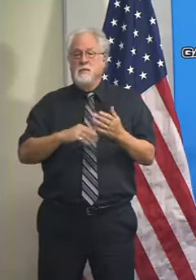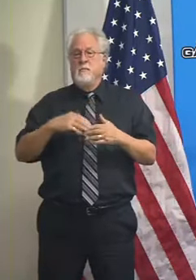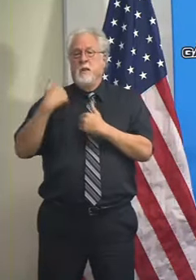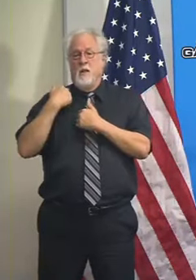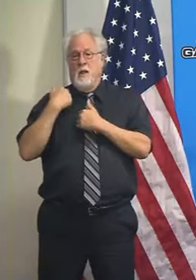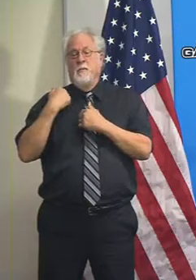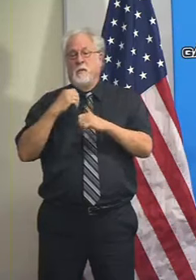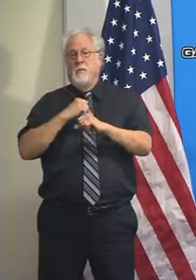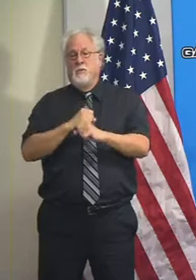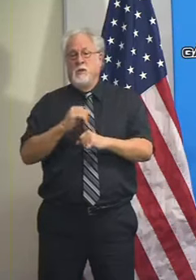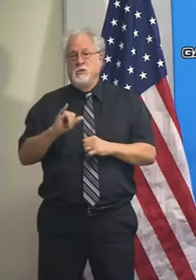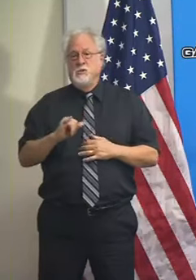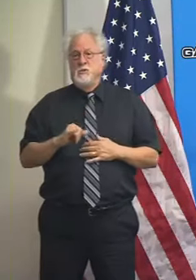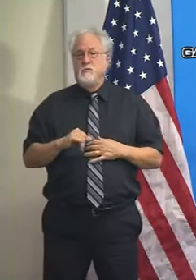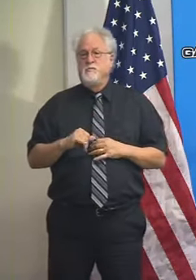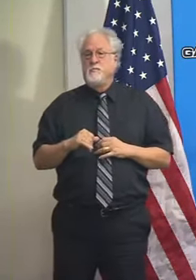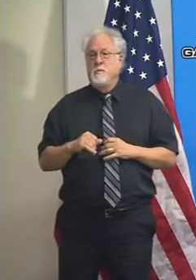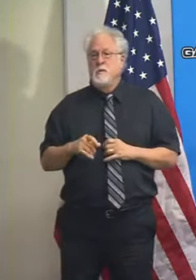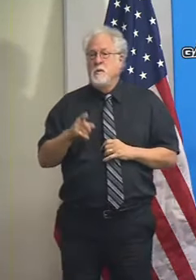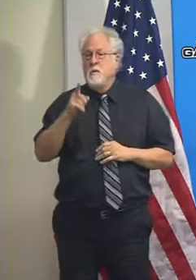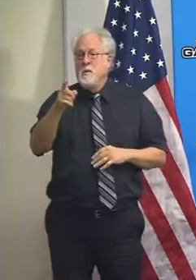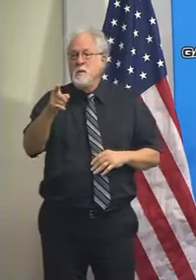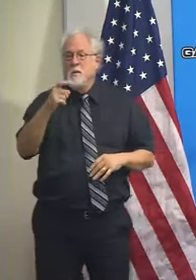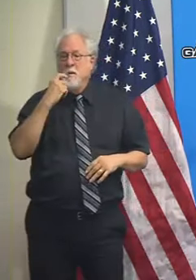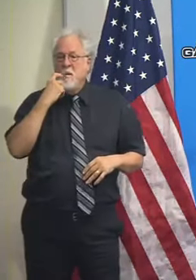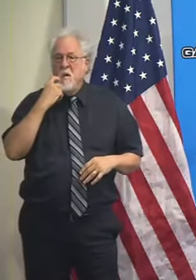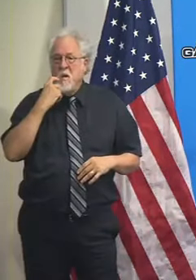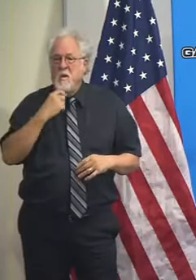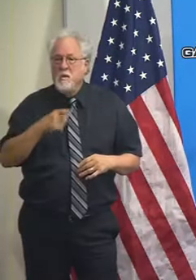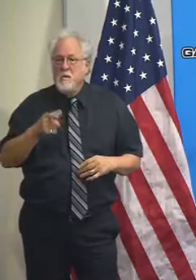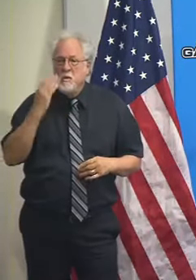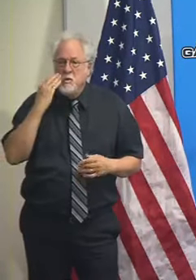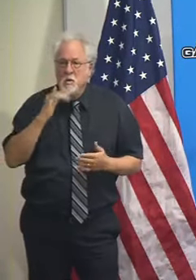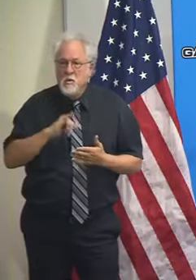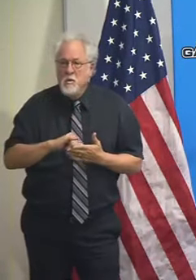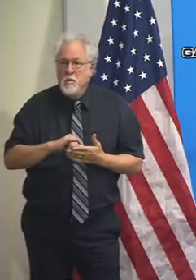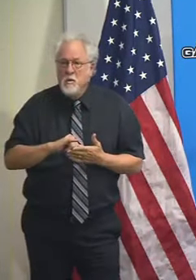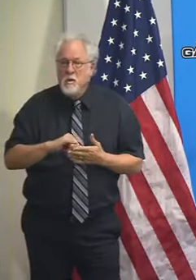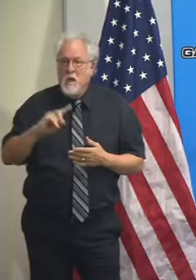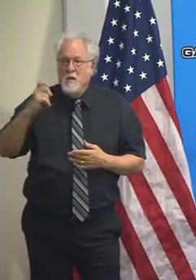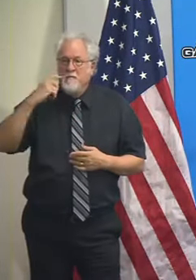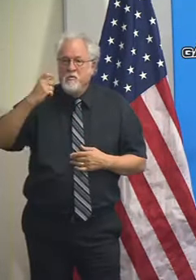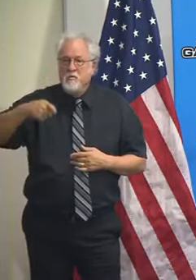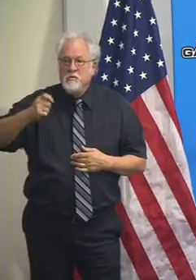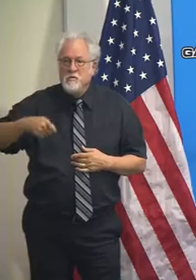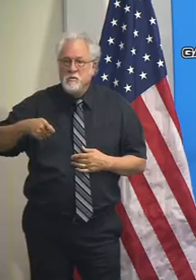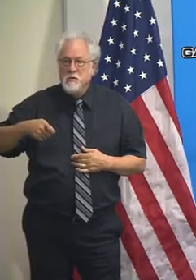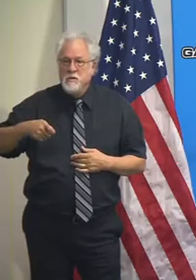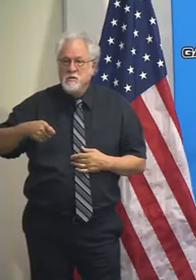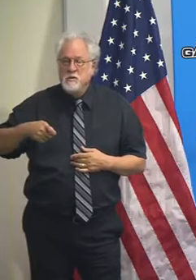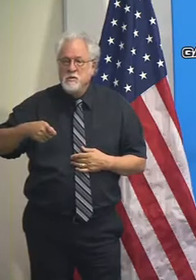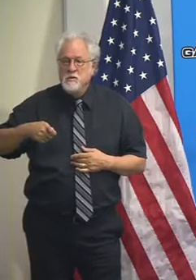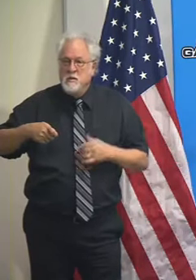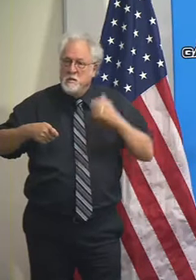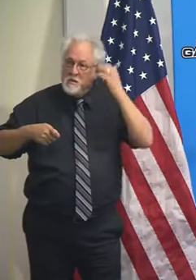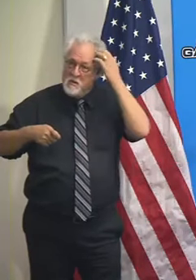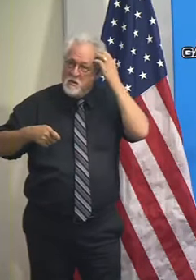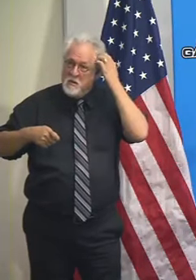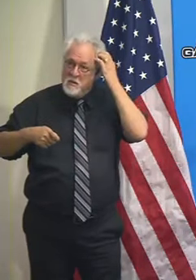protections as well. Yes, sir. Governor, you're well aware that the federal judge is hearing